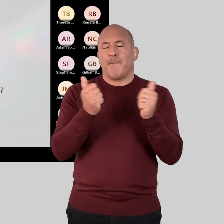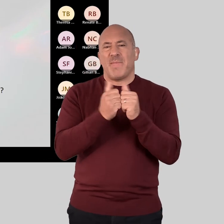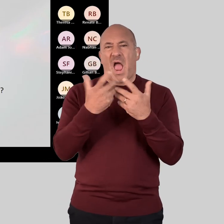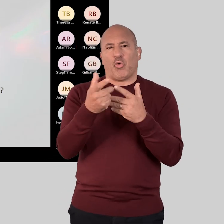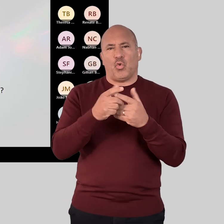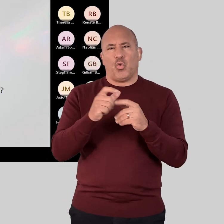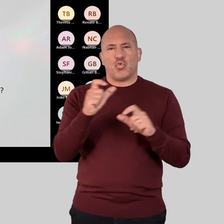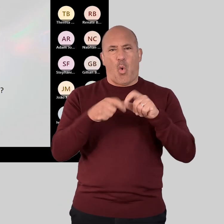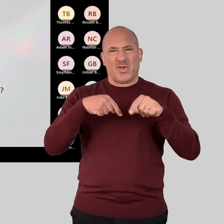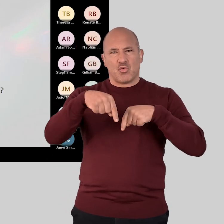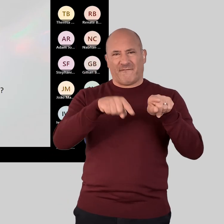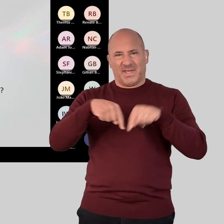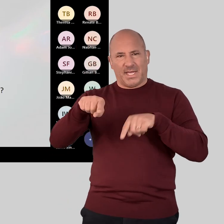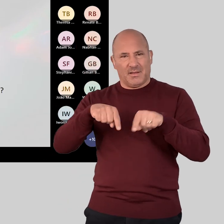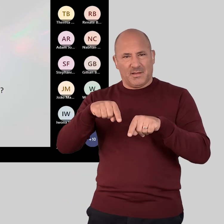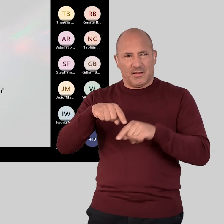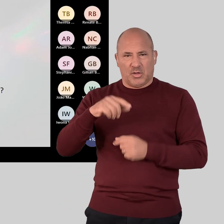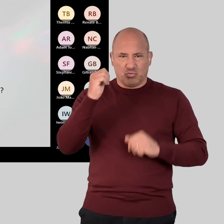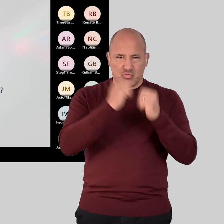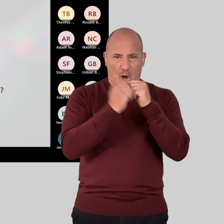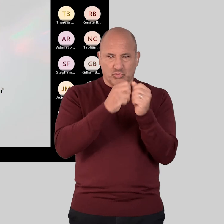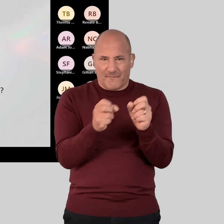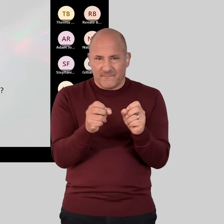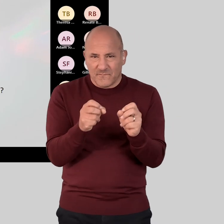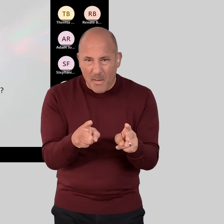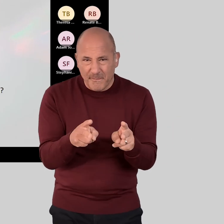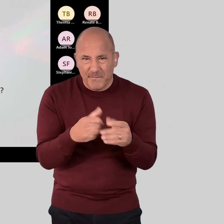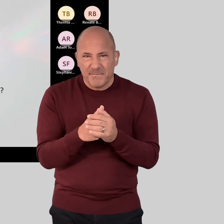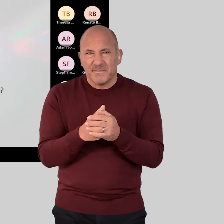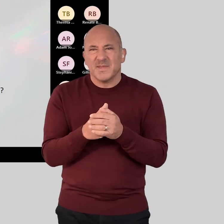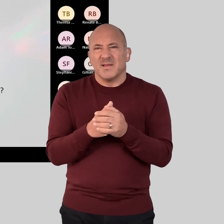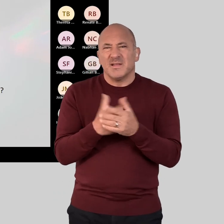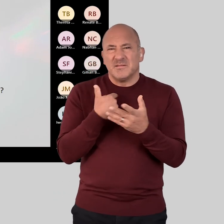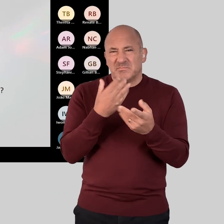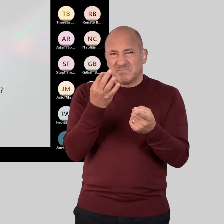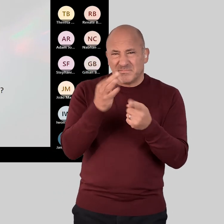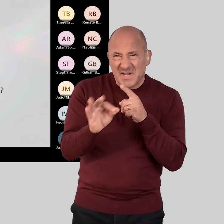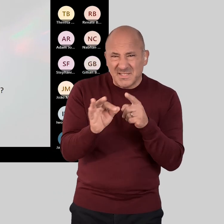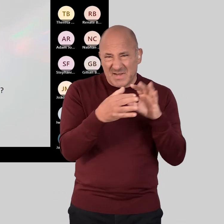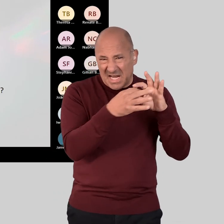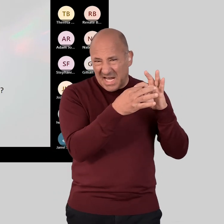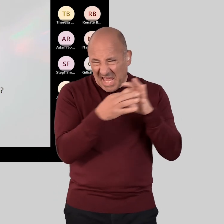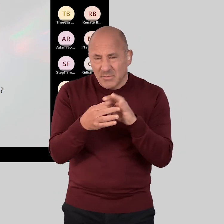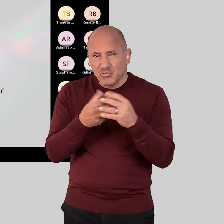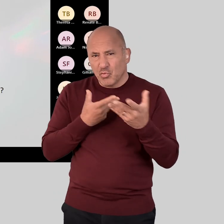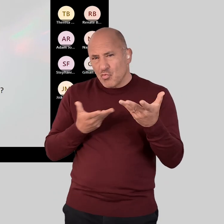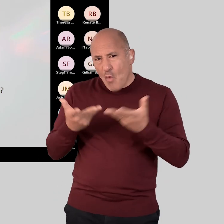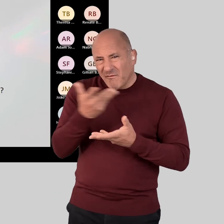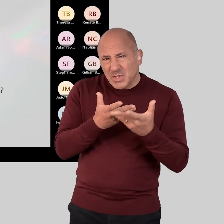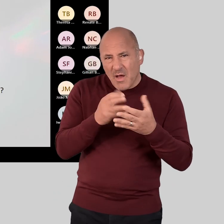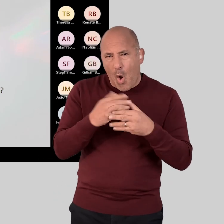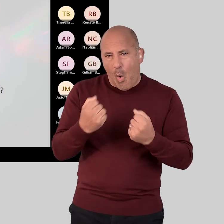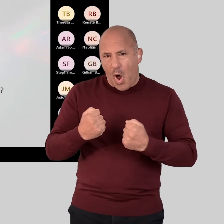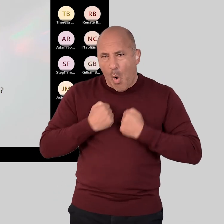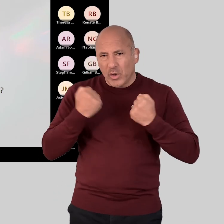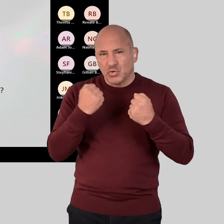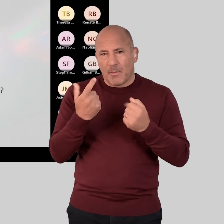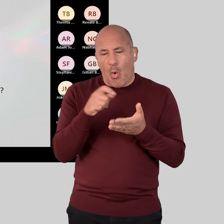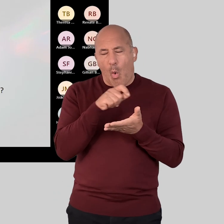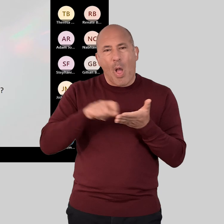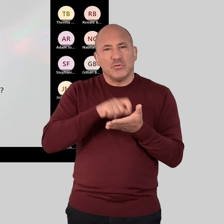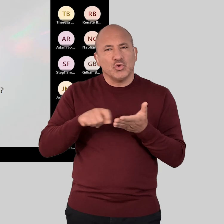choreographic decisions, the structure and form of the dance, and there were not really any specific references to or conversations